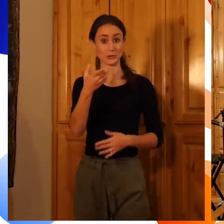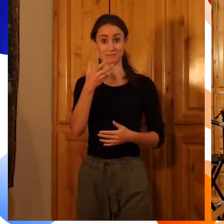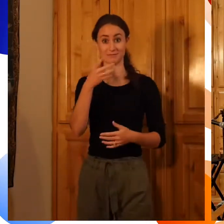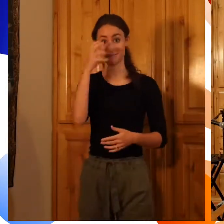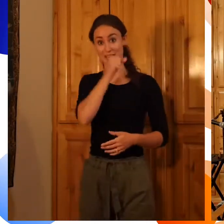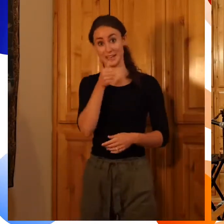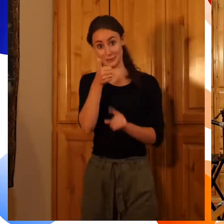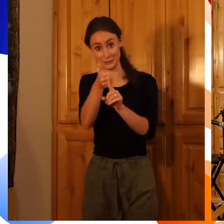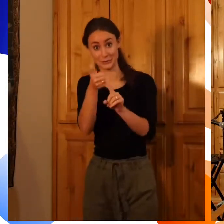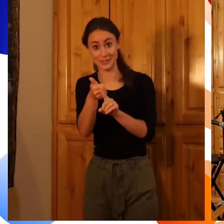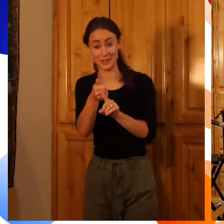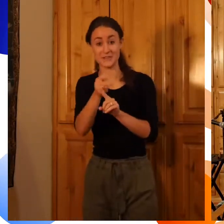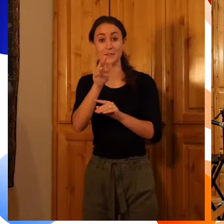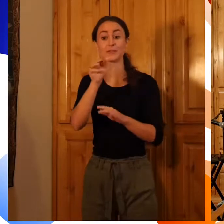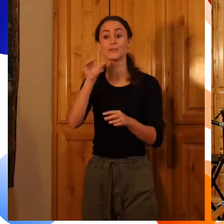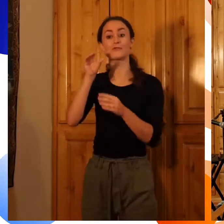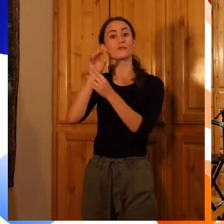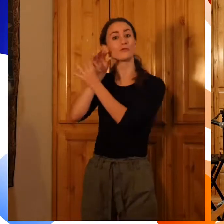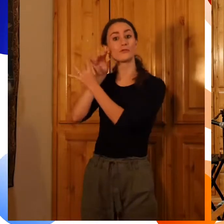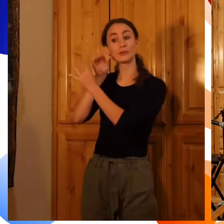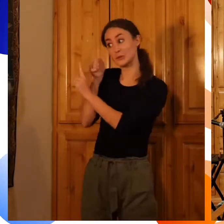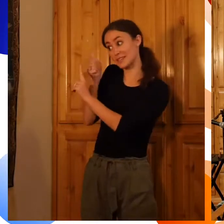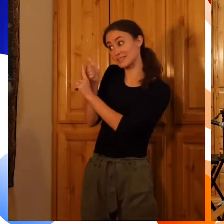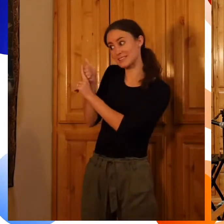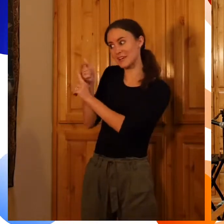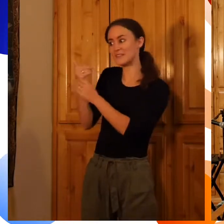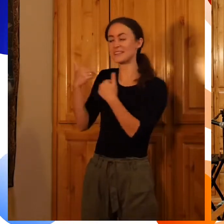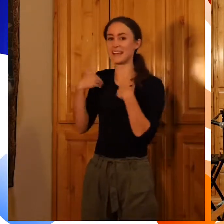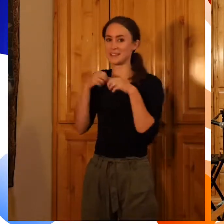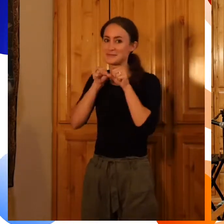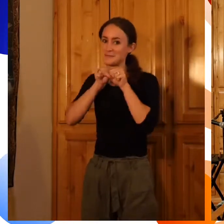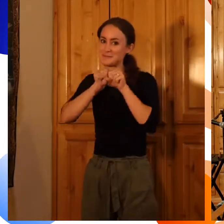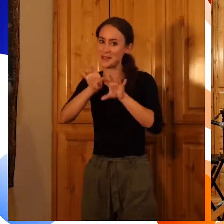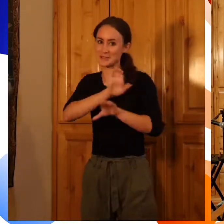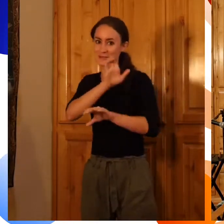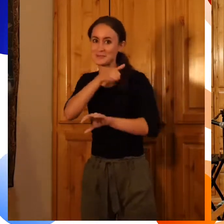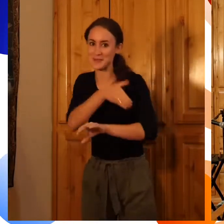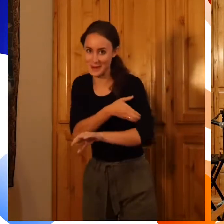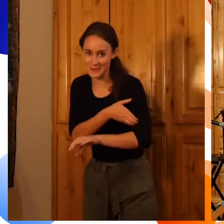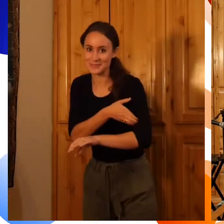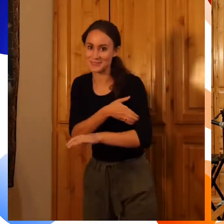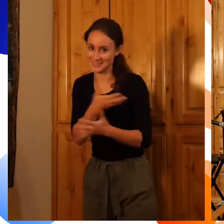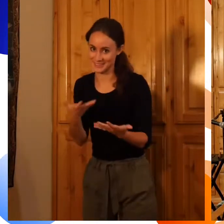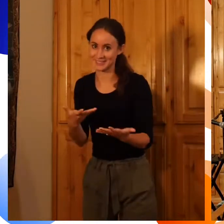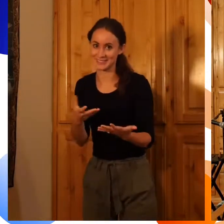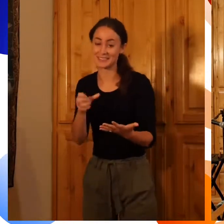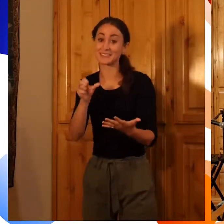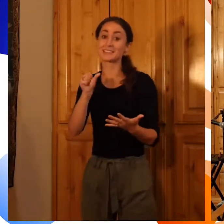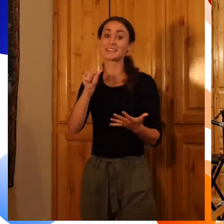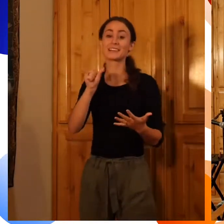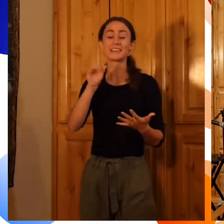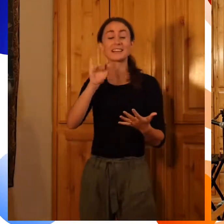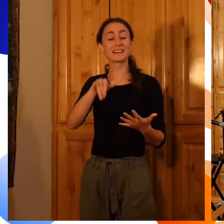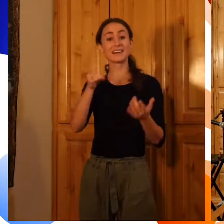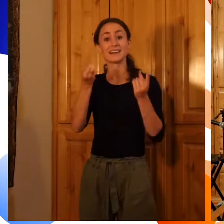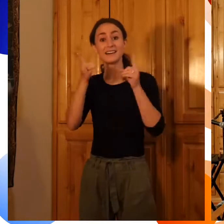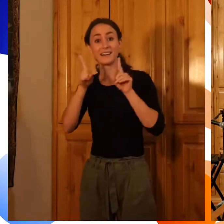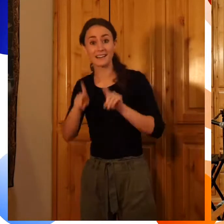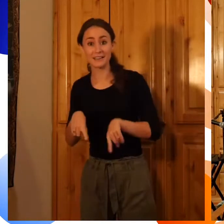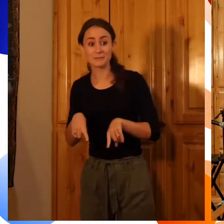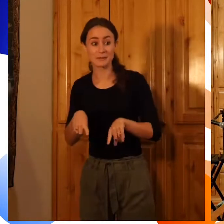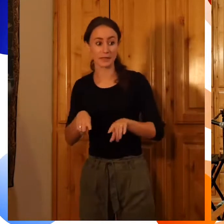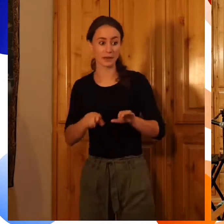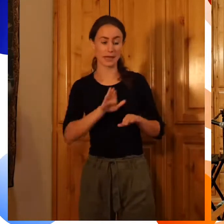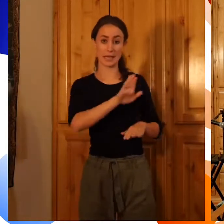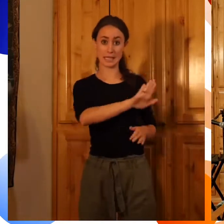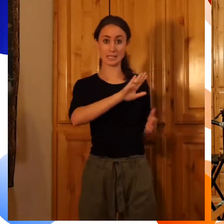power in some way. Well, Donald found that he was no longer shunned by the villagers of the Isle of Man, in fact, quite the opposite, for they loved